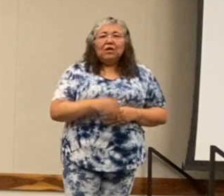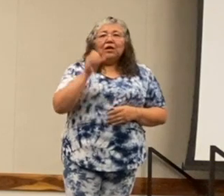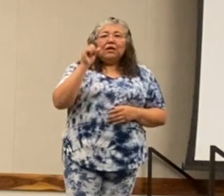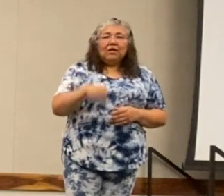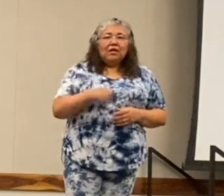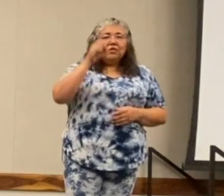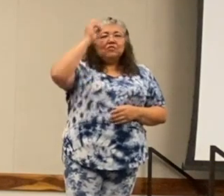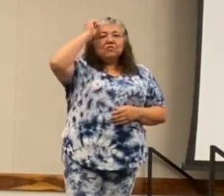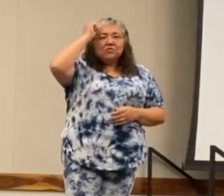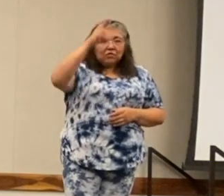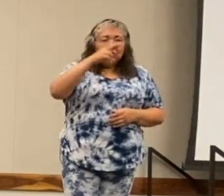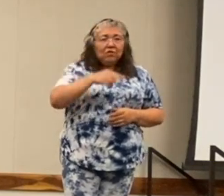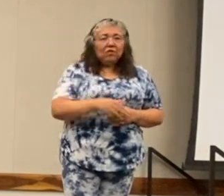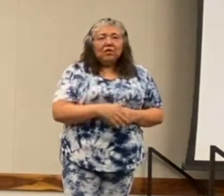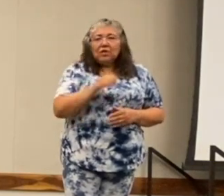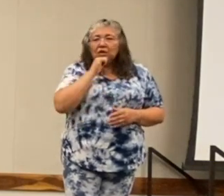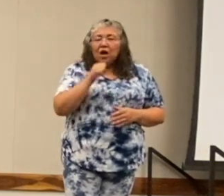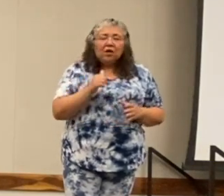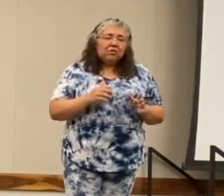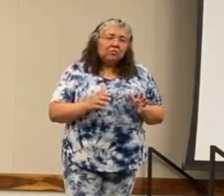Yes, sir. Not,